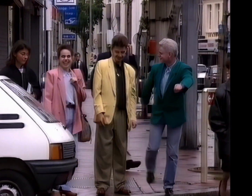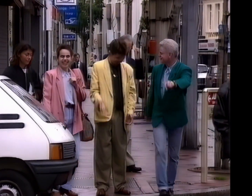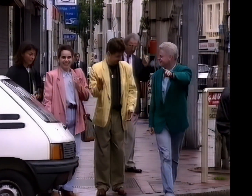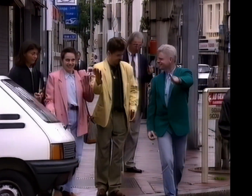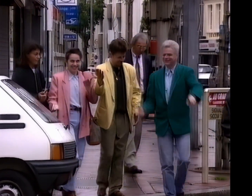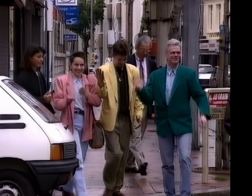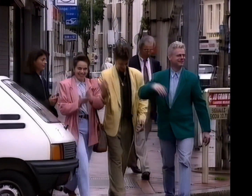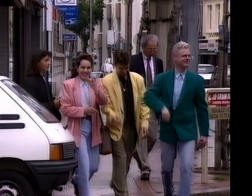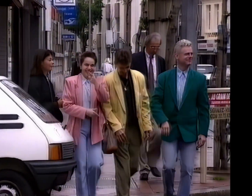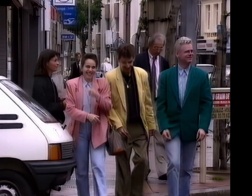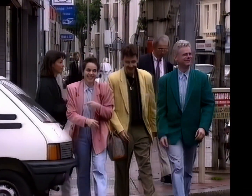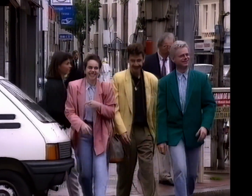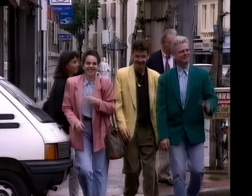Now we can go. Come on. Now we can go.